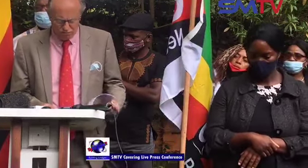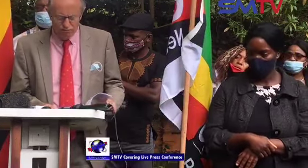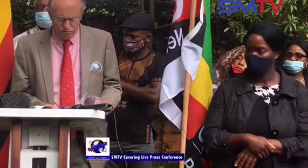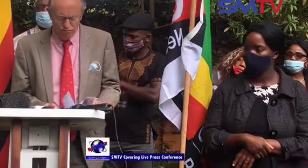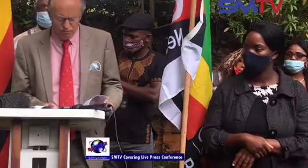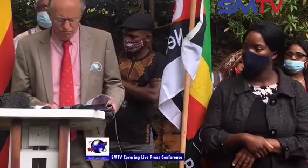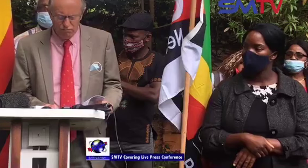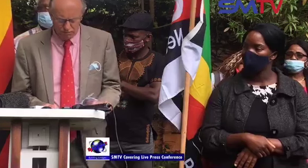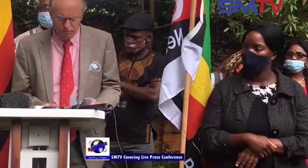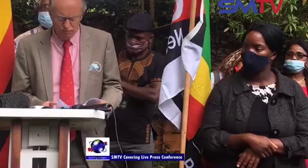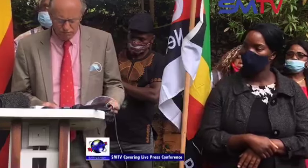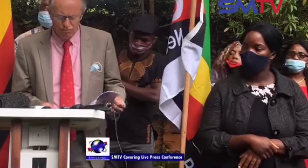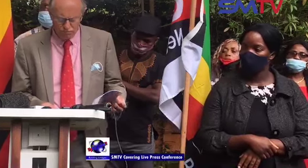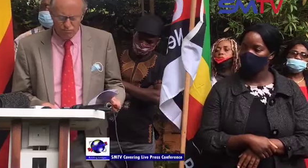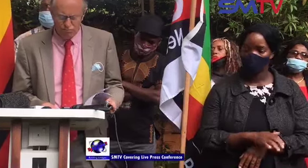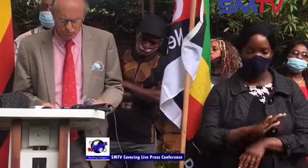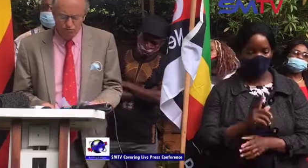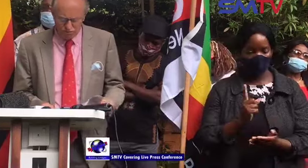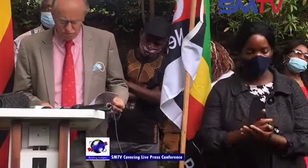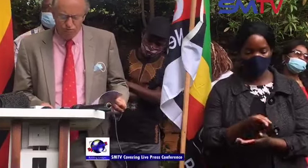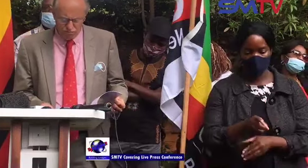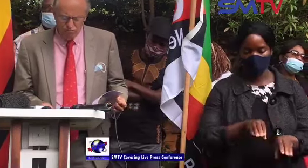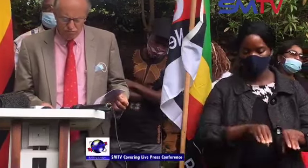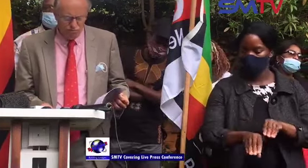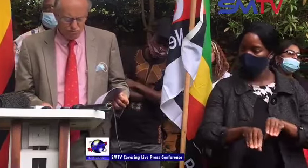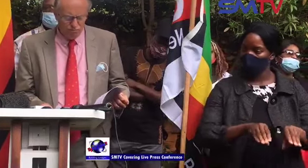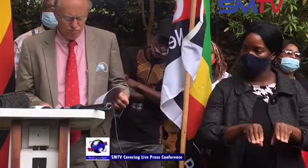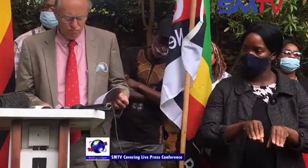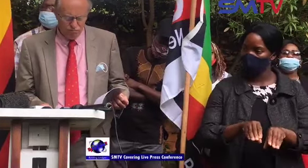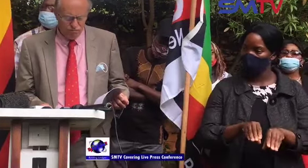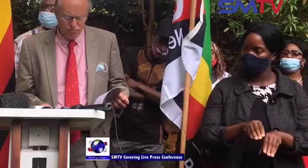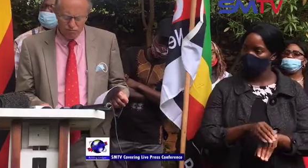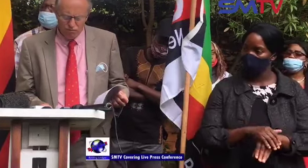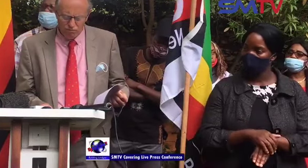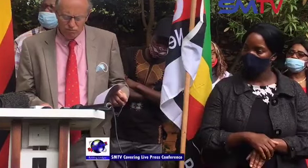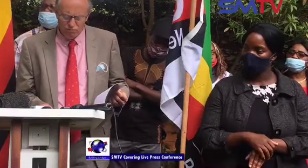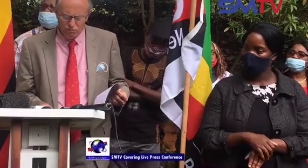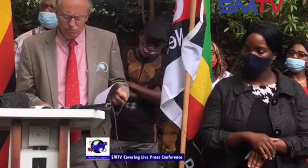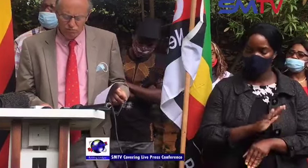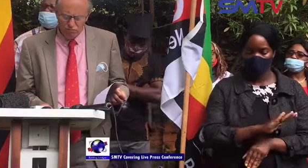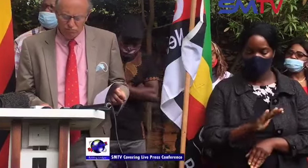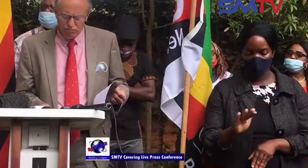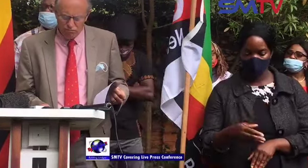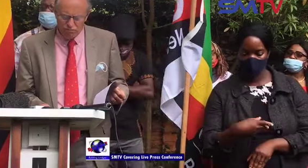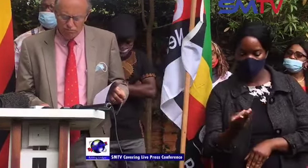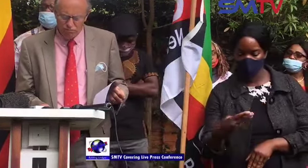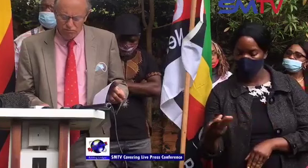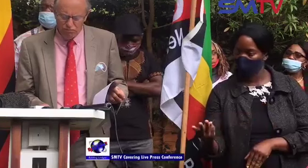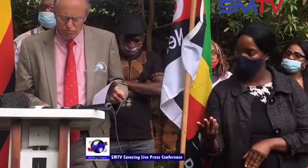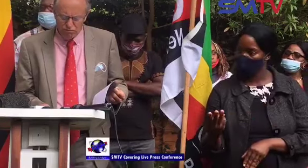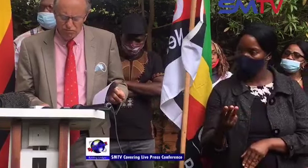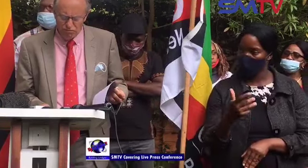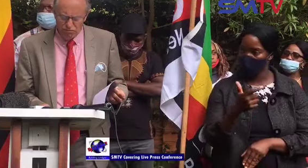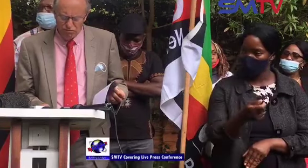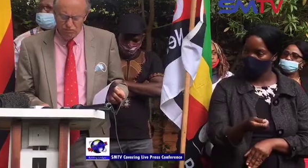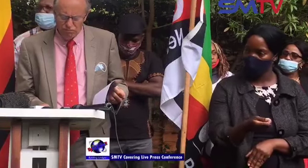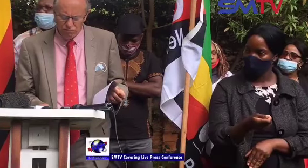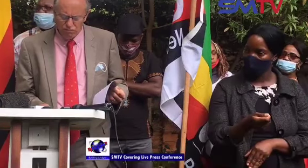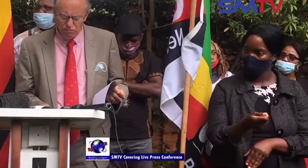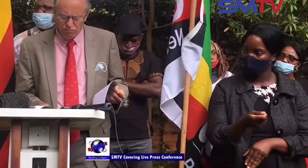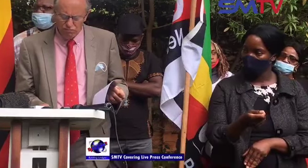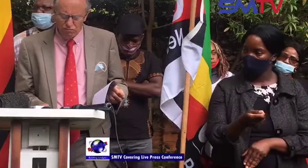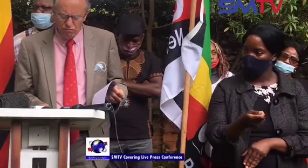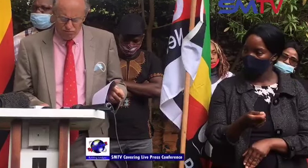the what fund are you talking about, how much that way? That need a summary of the expenditure, and need to be